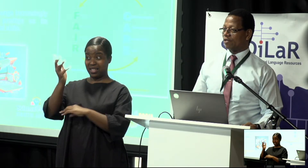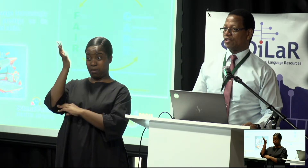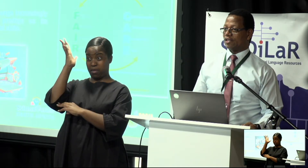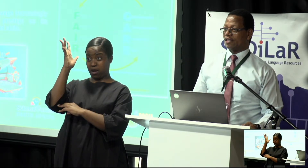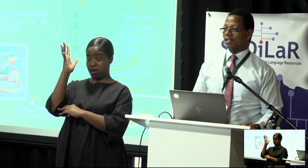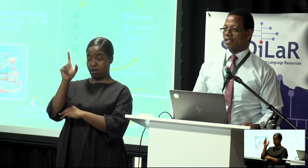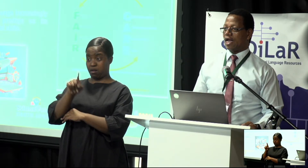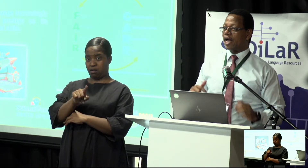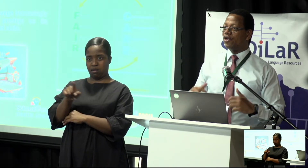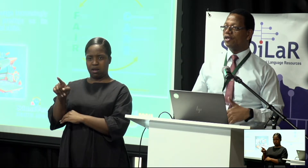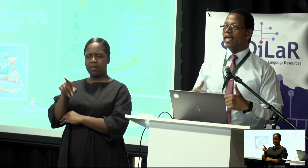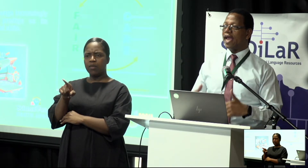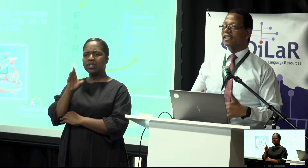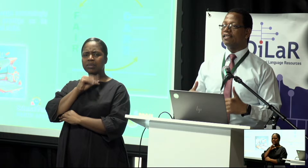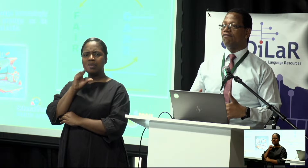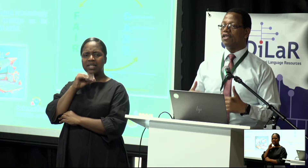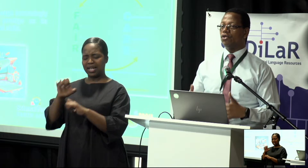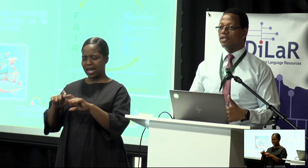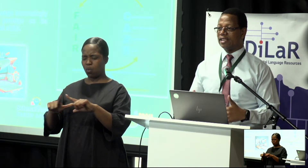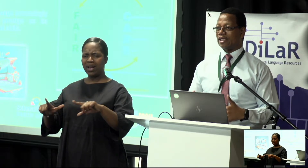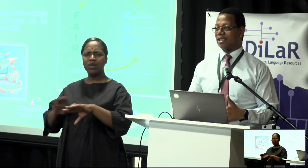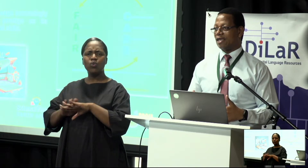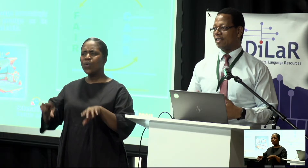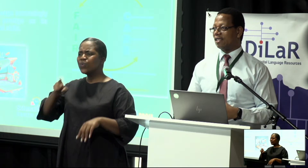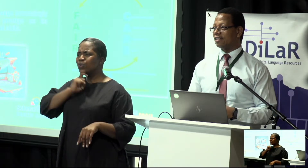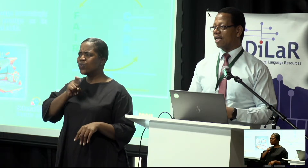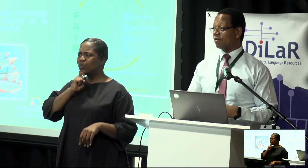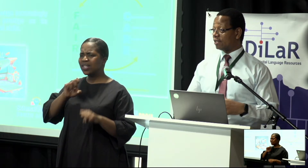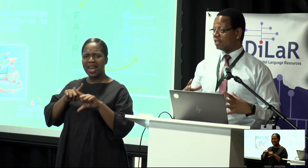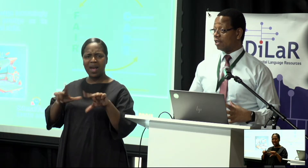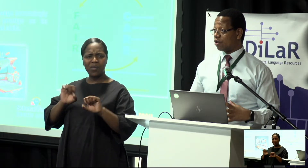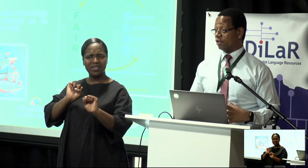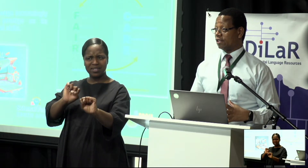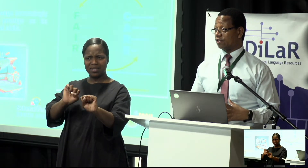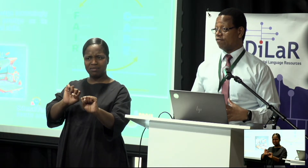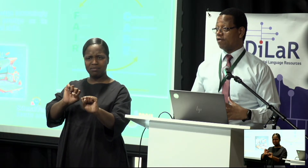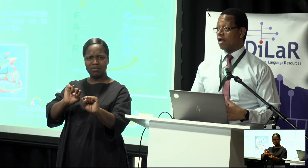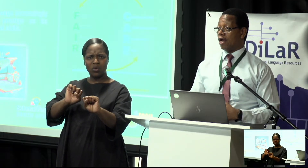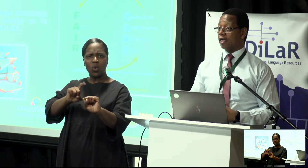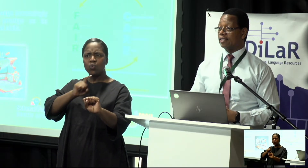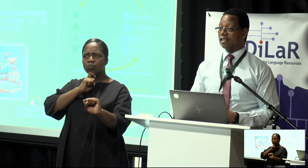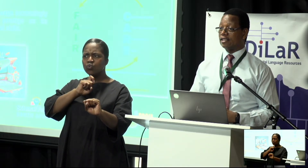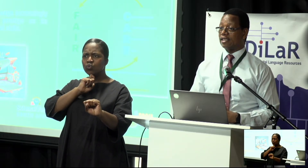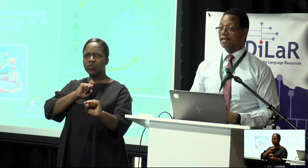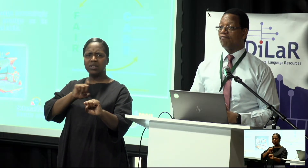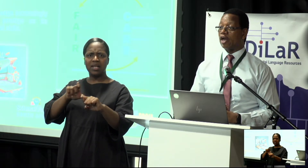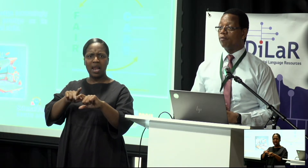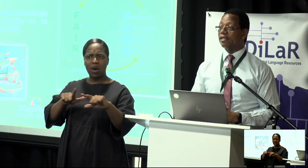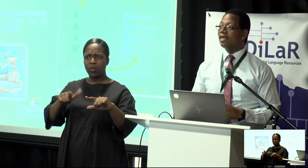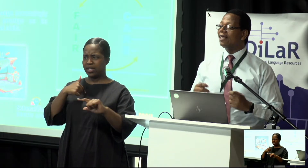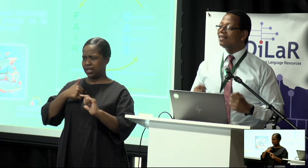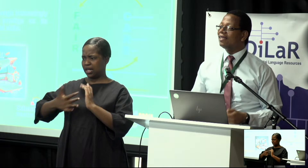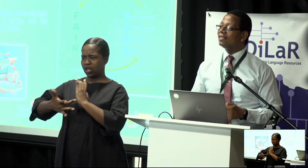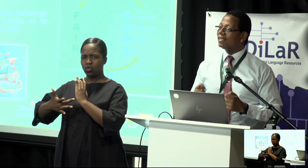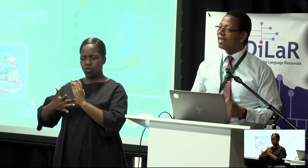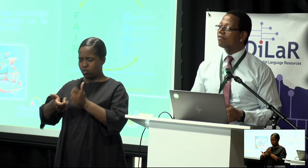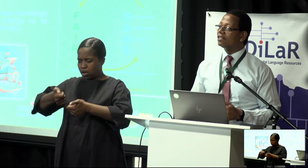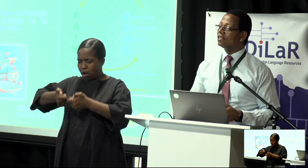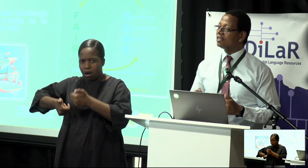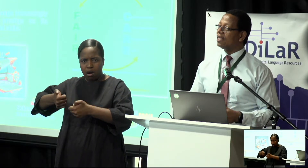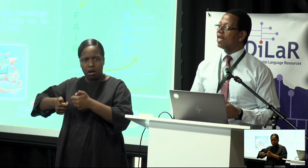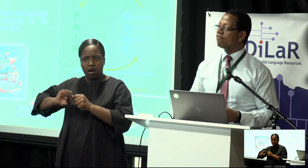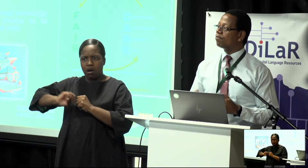these languages are not actively using these languages in the context of this digital environment,